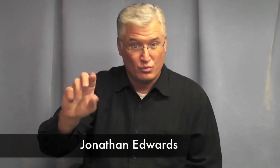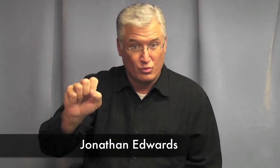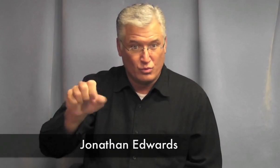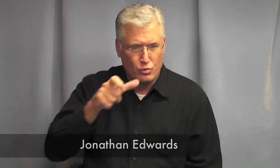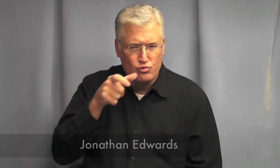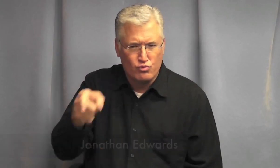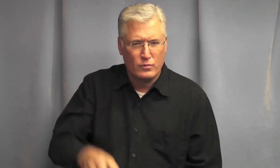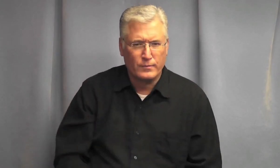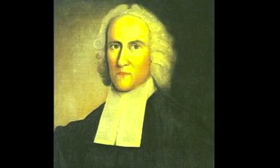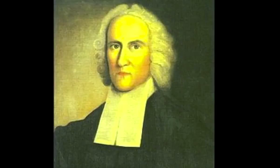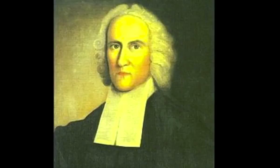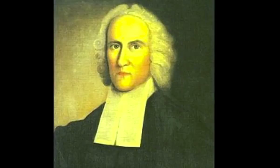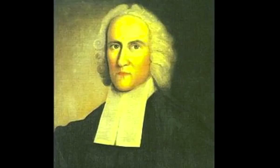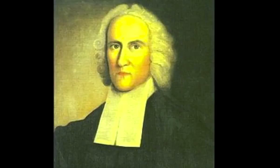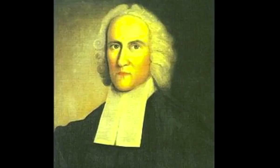Edwards, who is he?